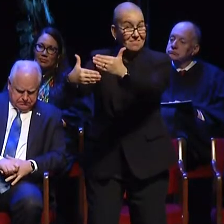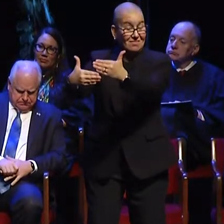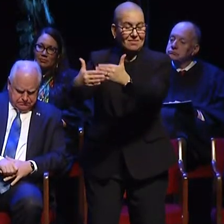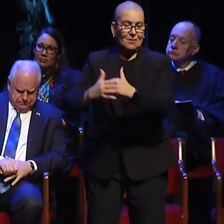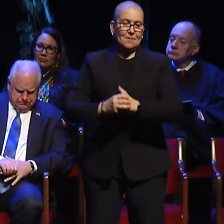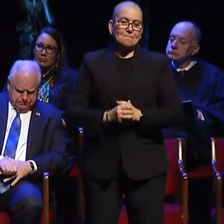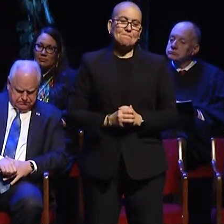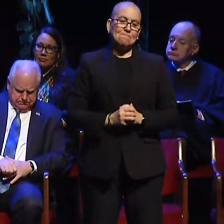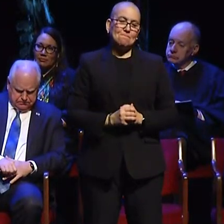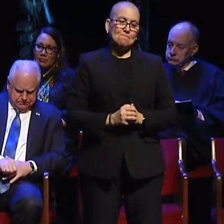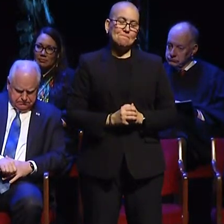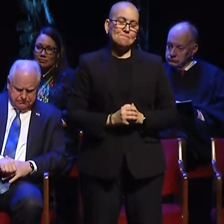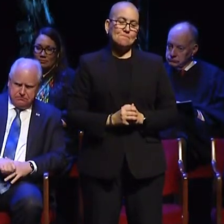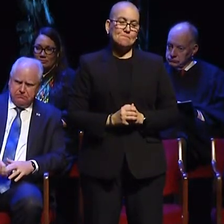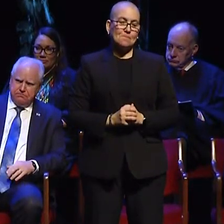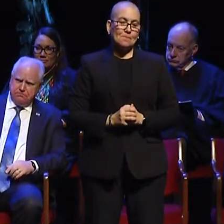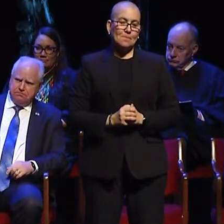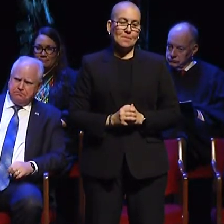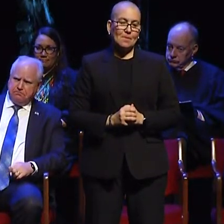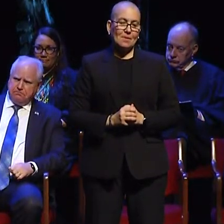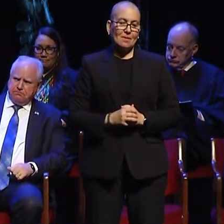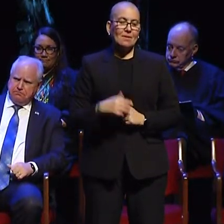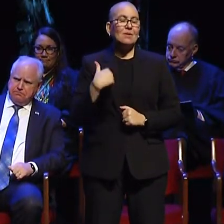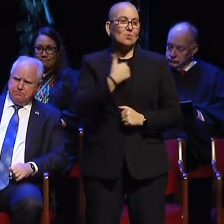We are missing two people today.